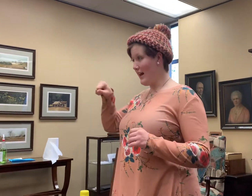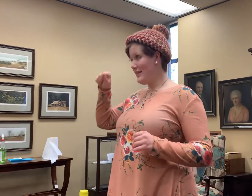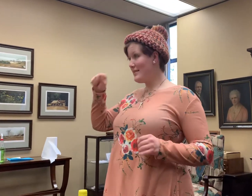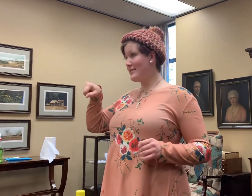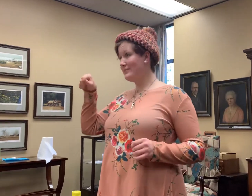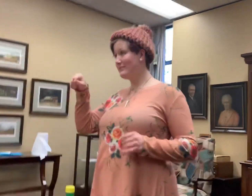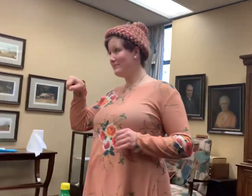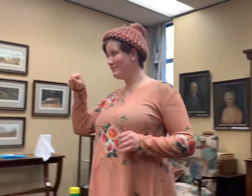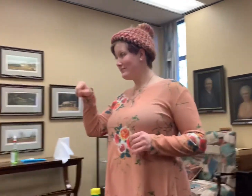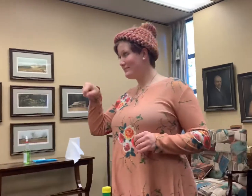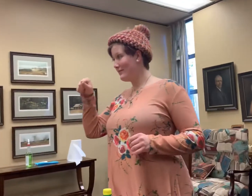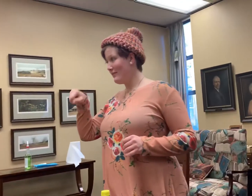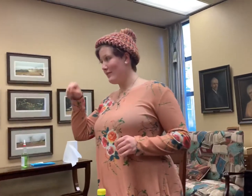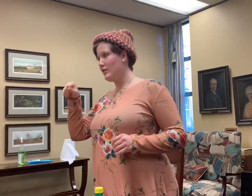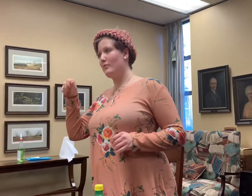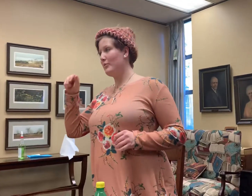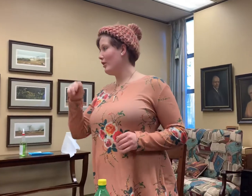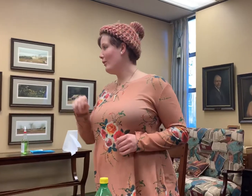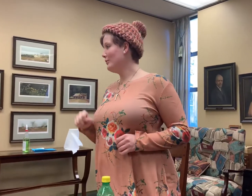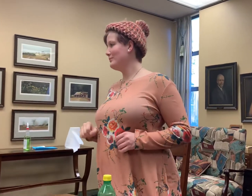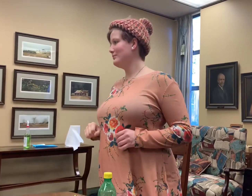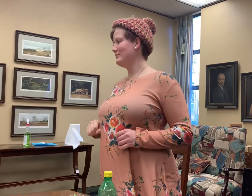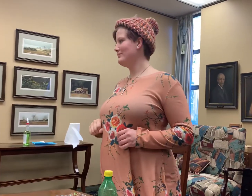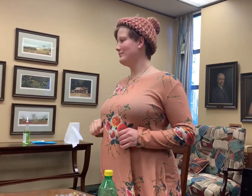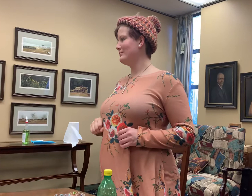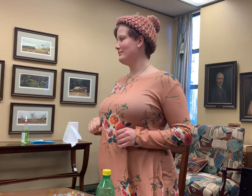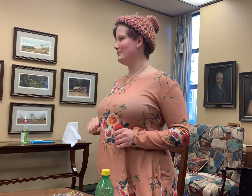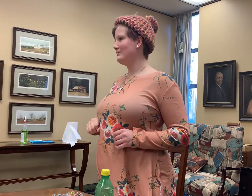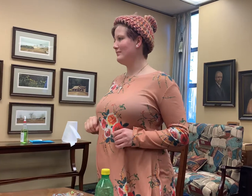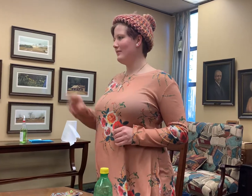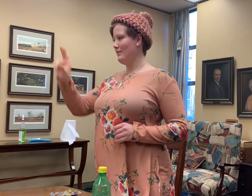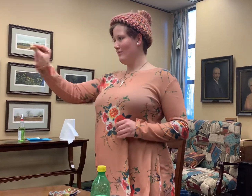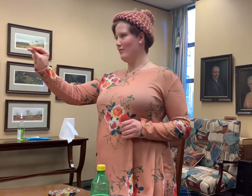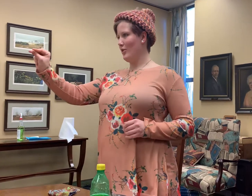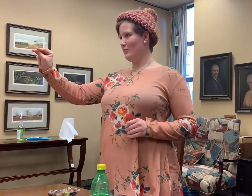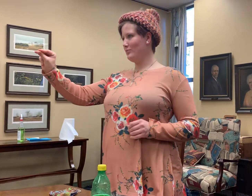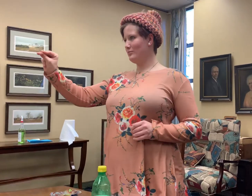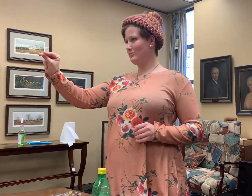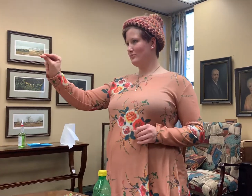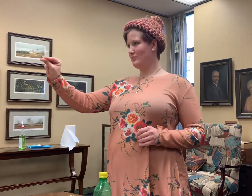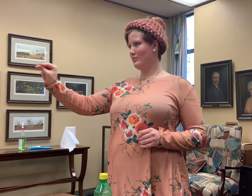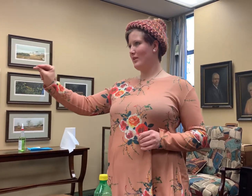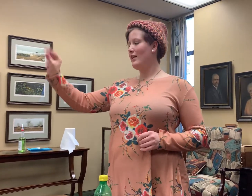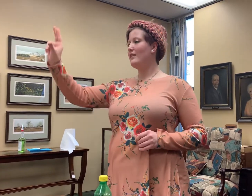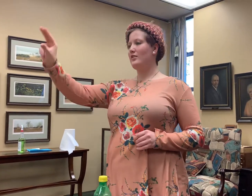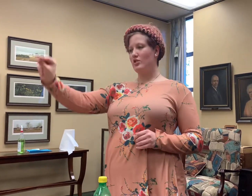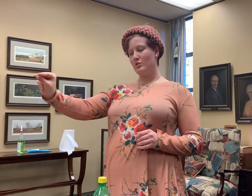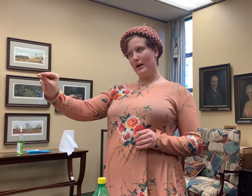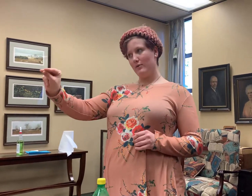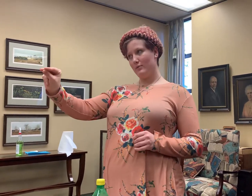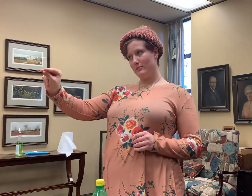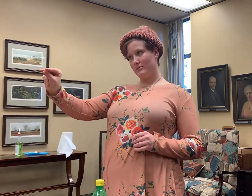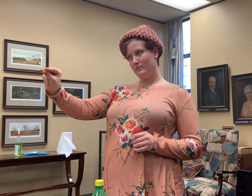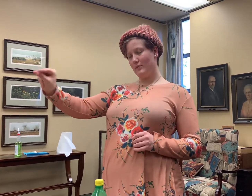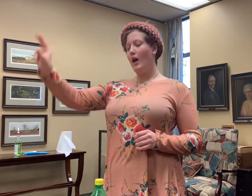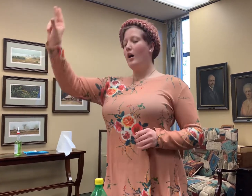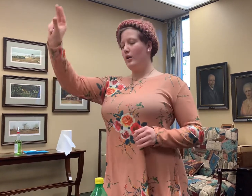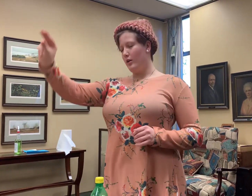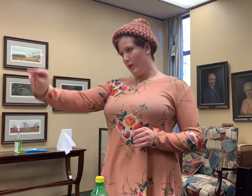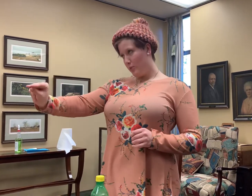Yes. Y'all remember no? Isn't it? No. No. It's like shut your mouth. No. Actually,